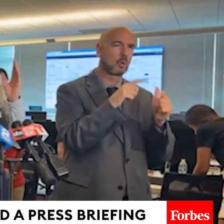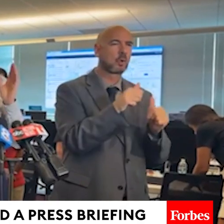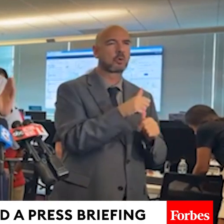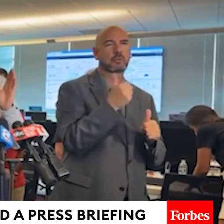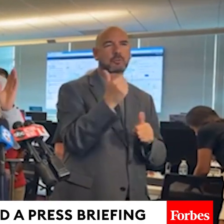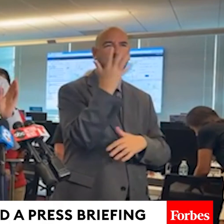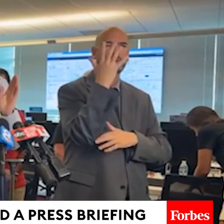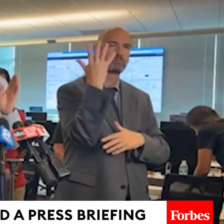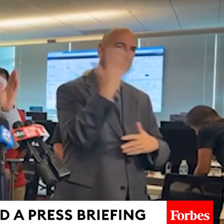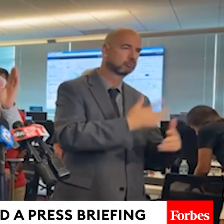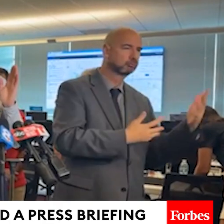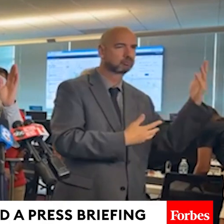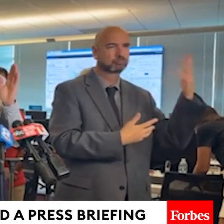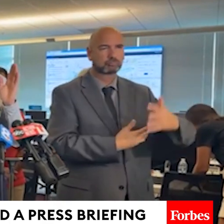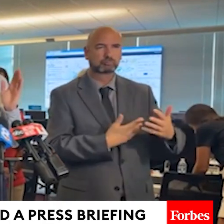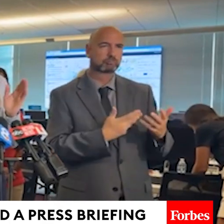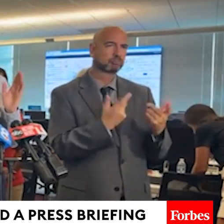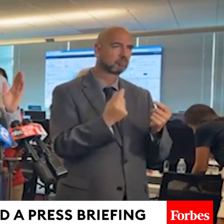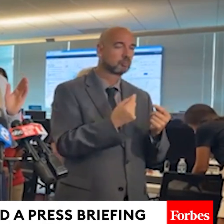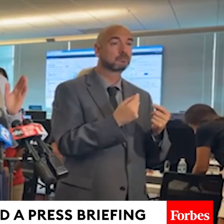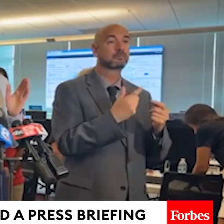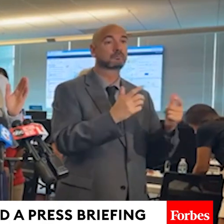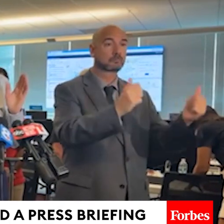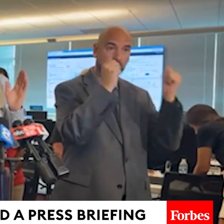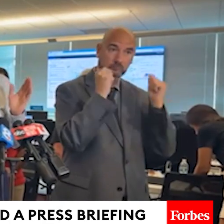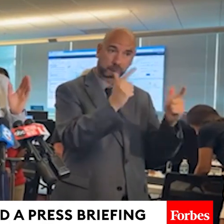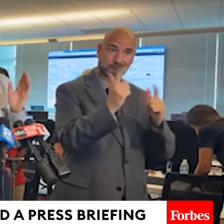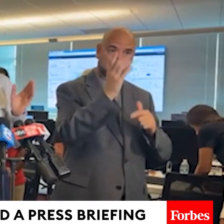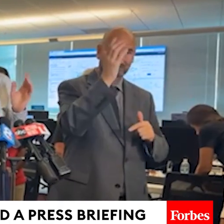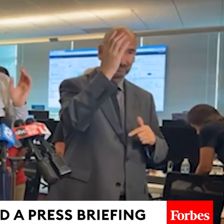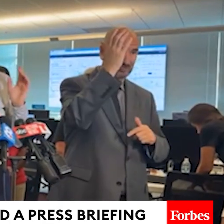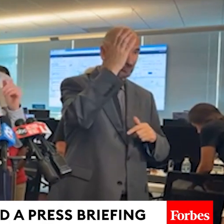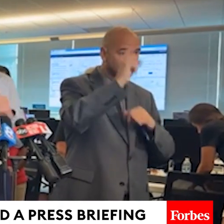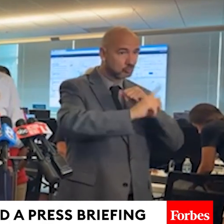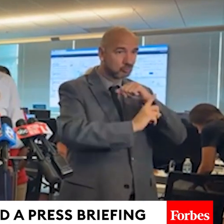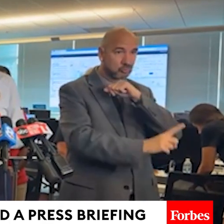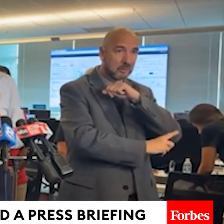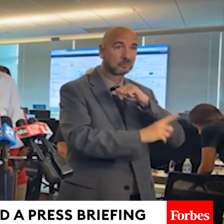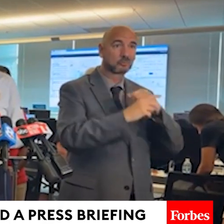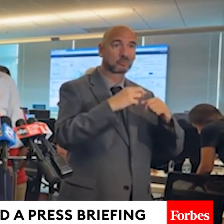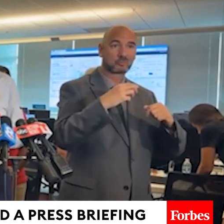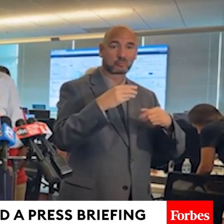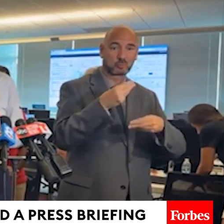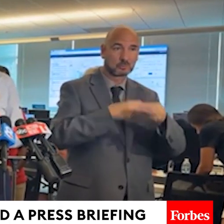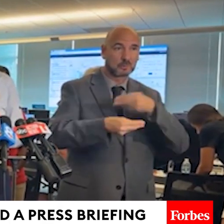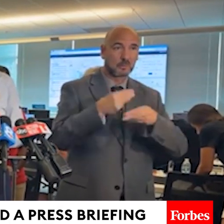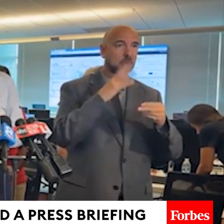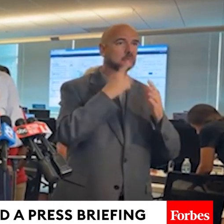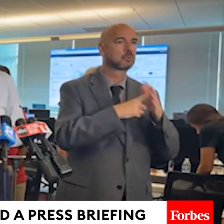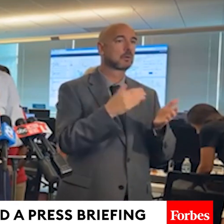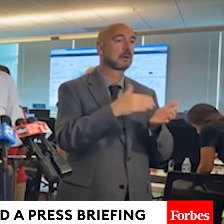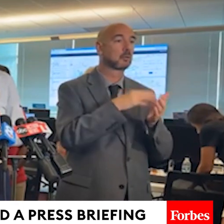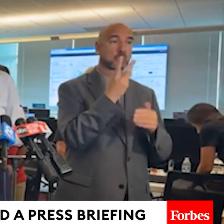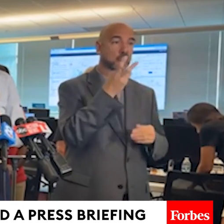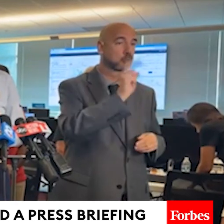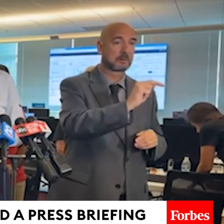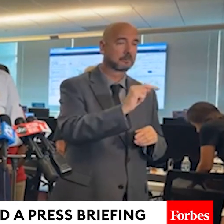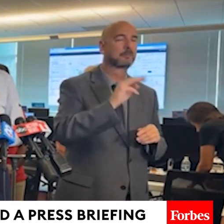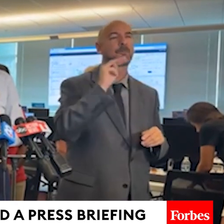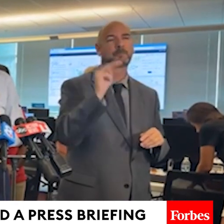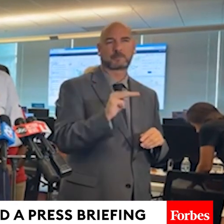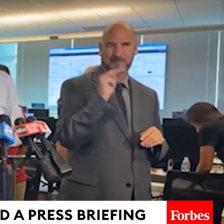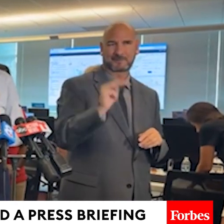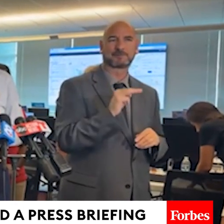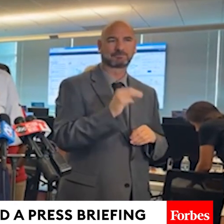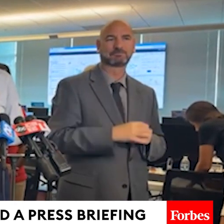those all services, garbage and recycling, will resume this Monday morning. I talked about